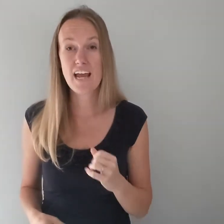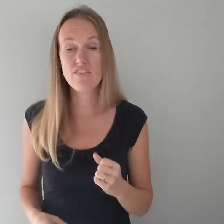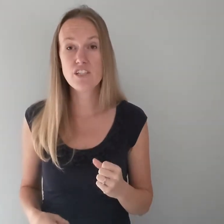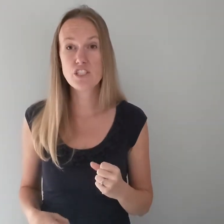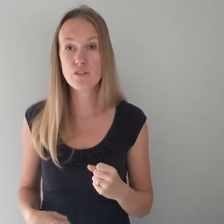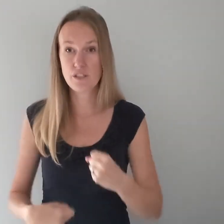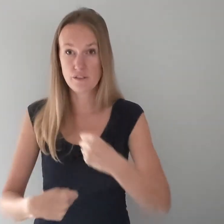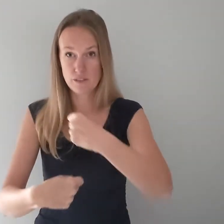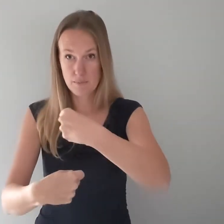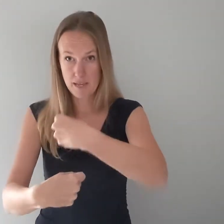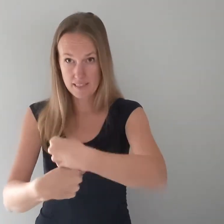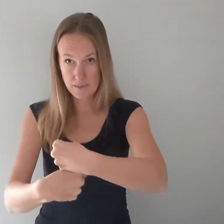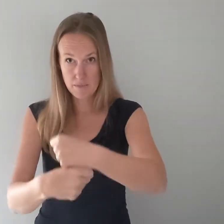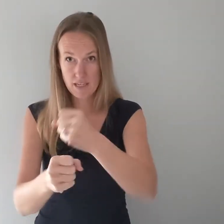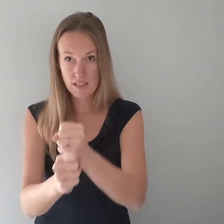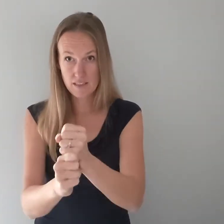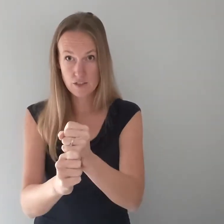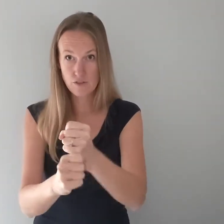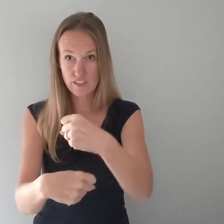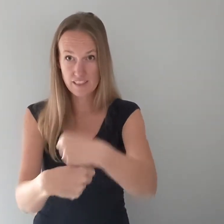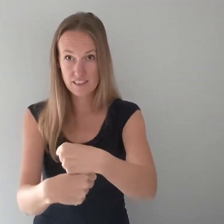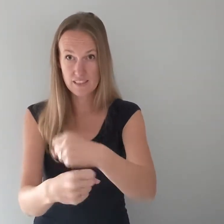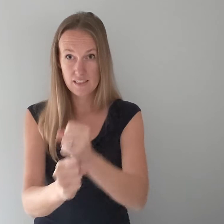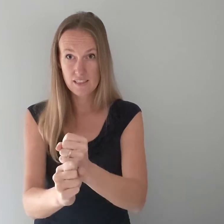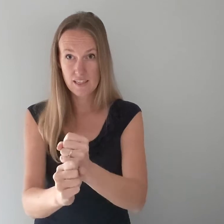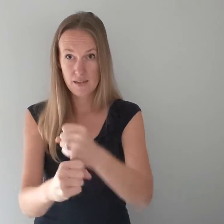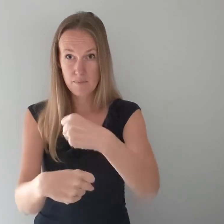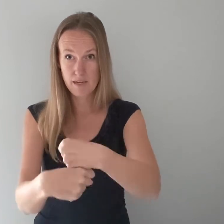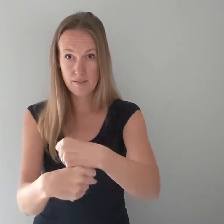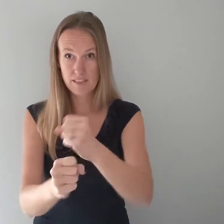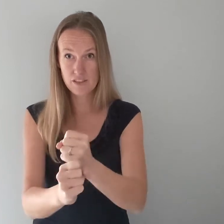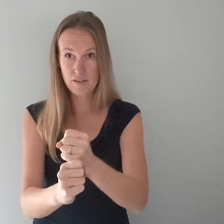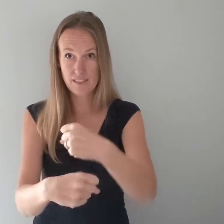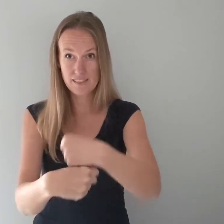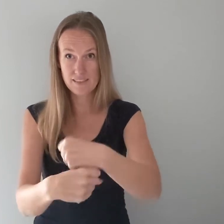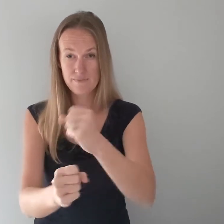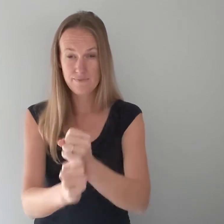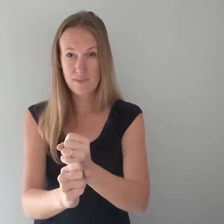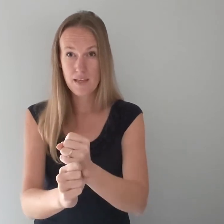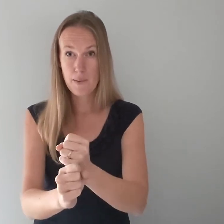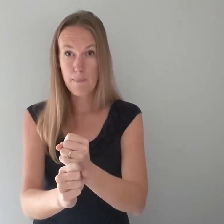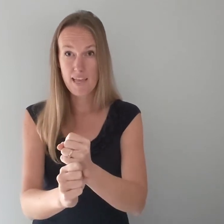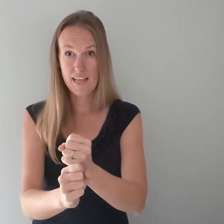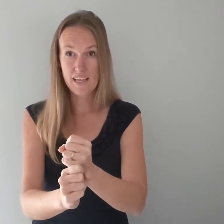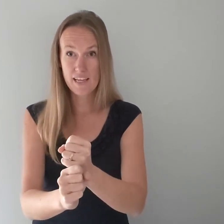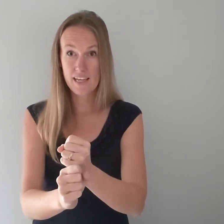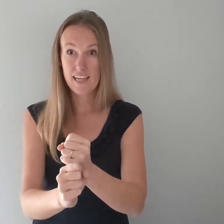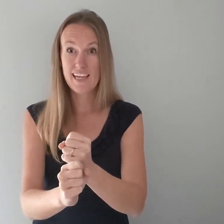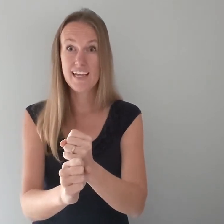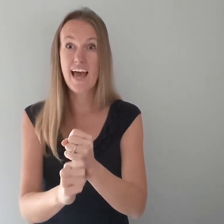ever true. To make something, two fists, okay? Bent wrist, straight wrist, make it